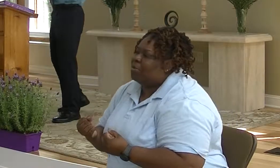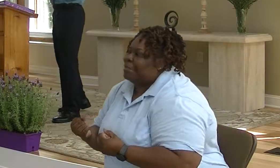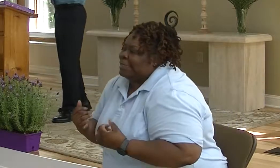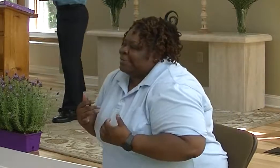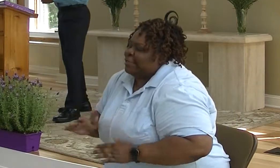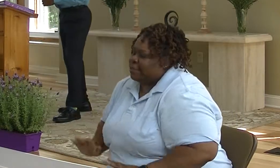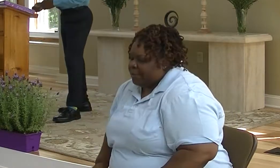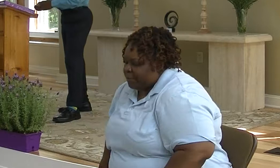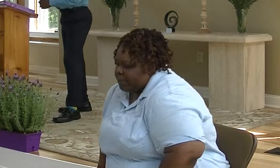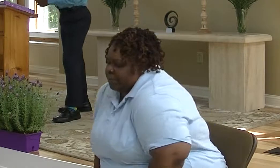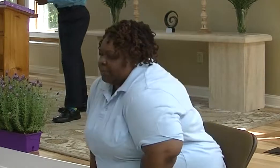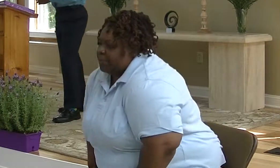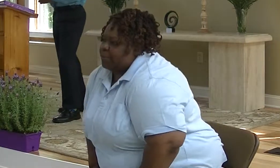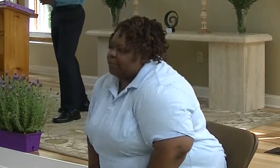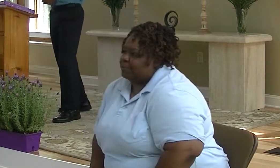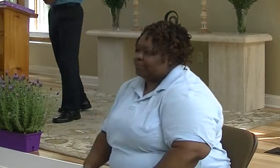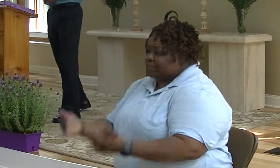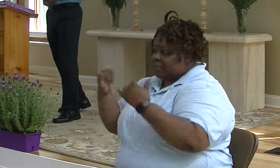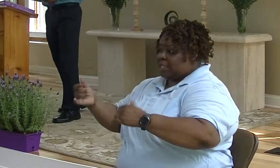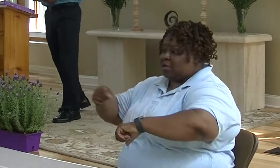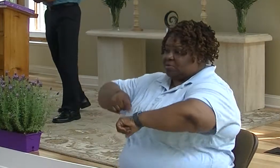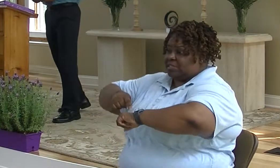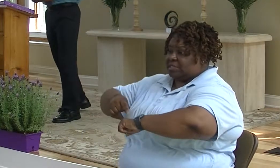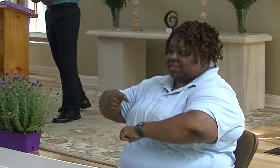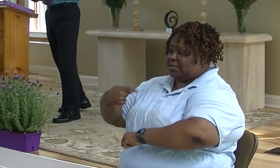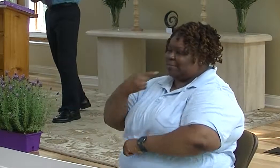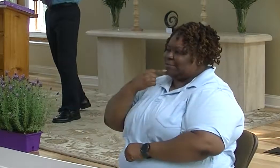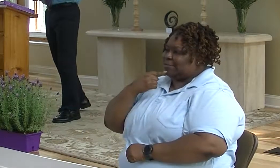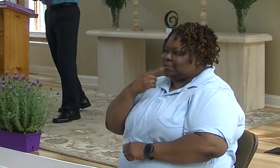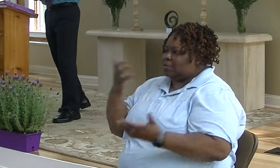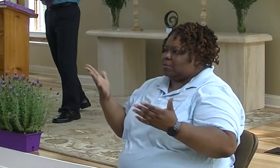say, I am willing to outdream